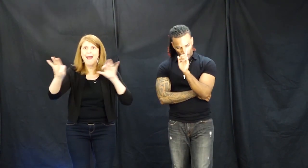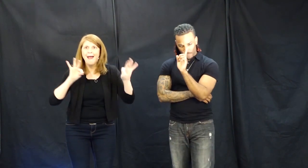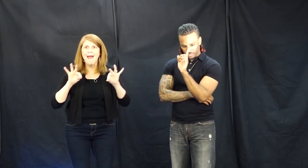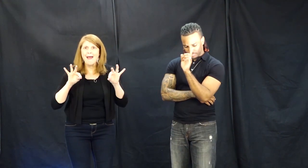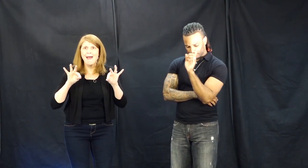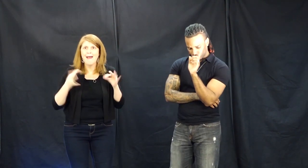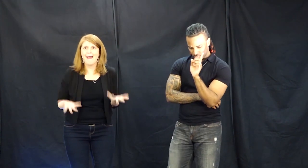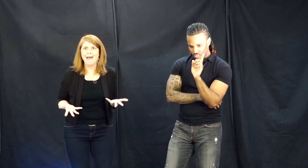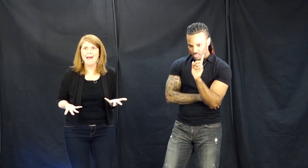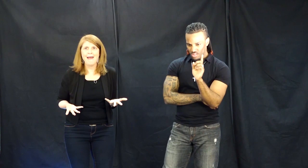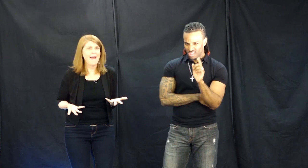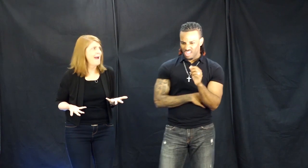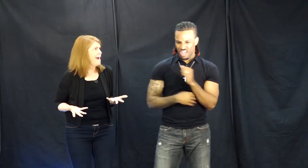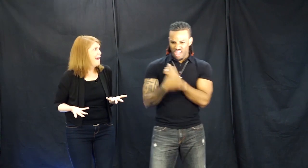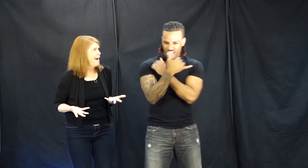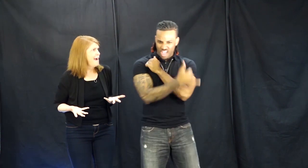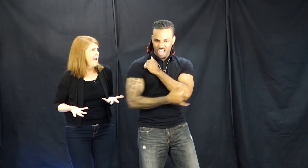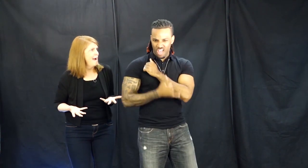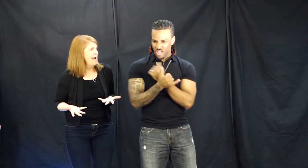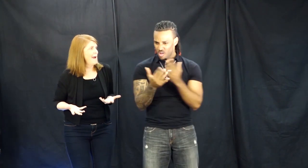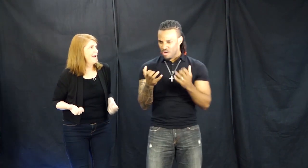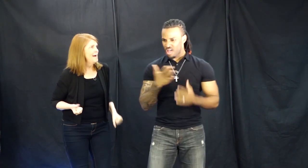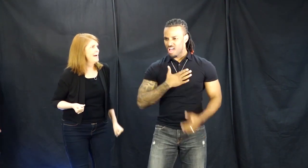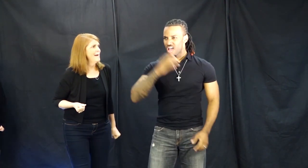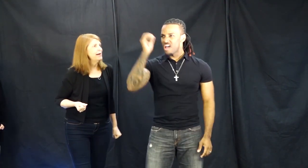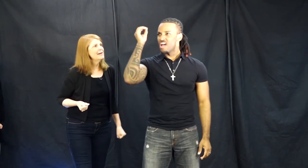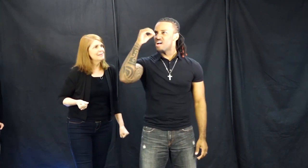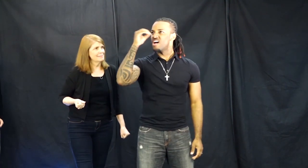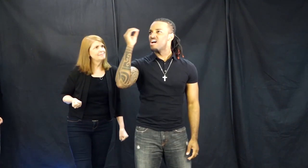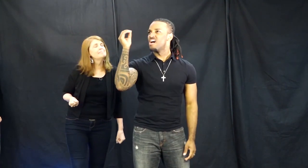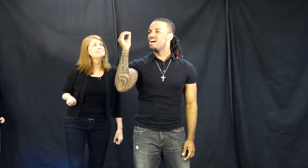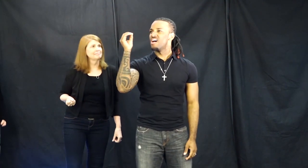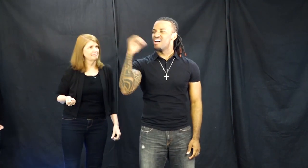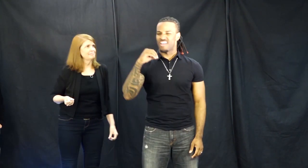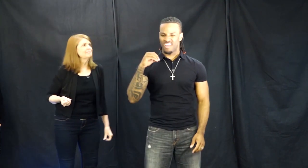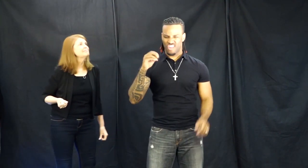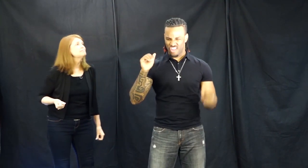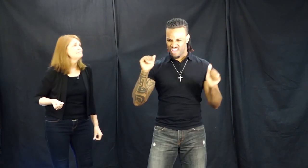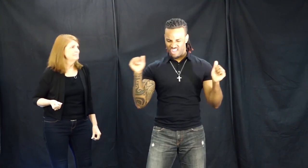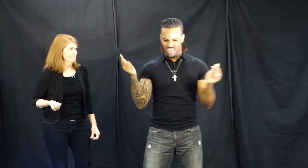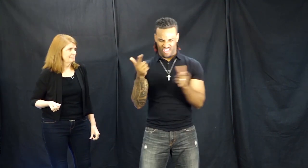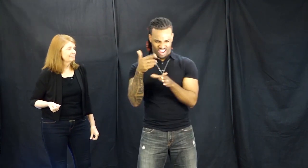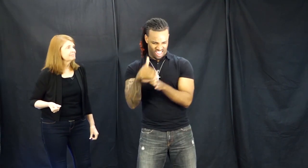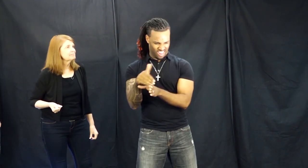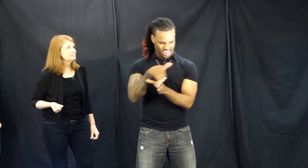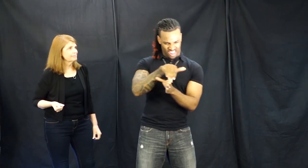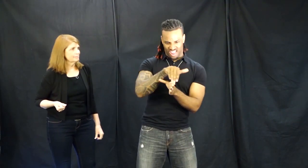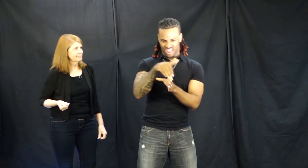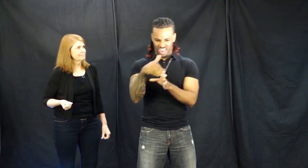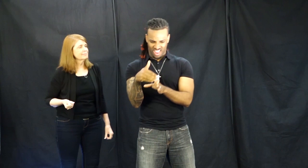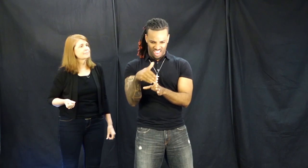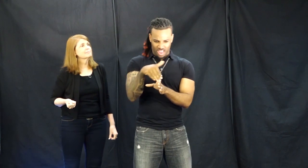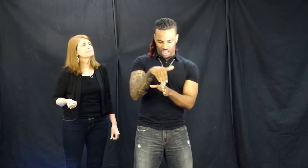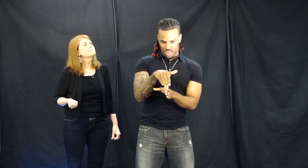Yeah. The people are asking to hear my voice. The country is facing a difficult